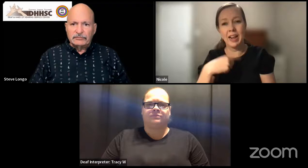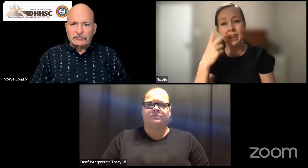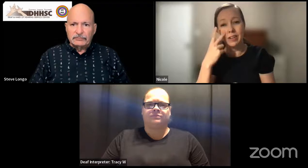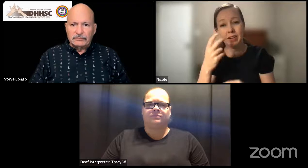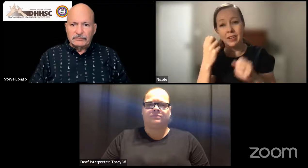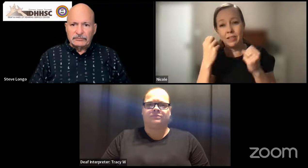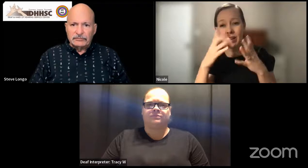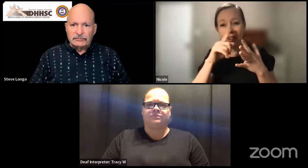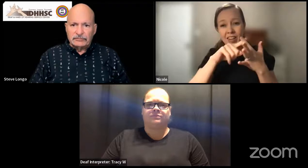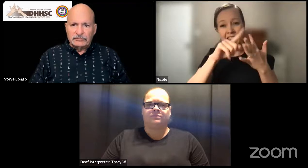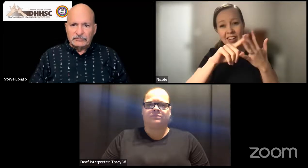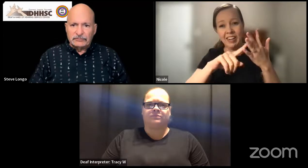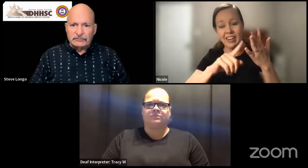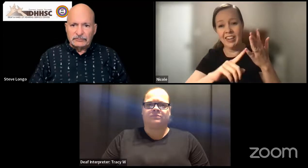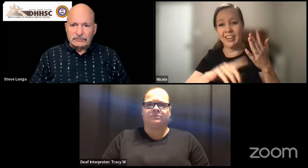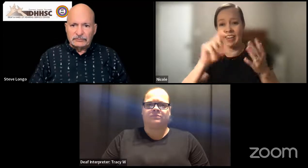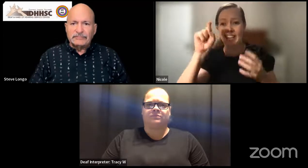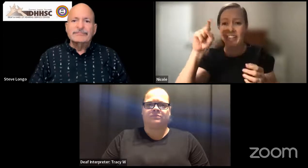fundraising.